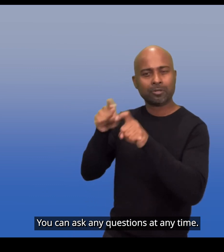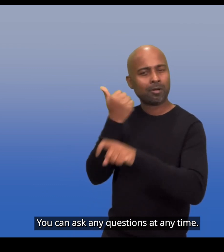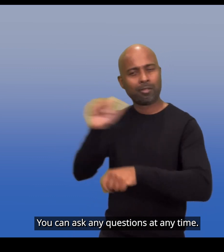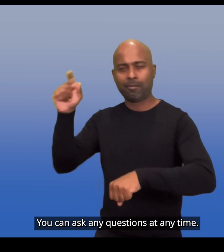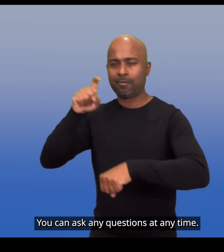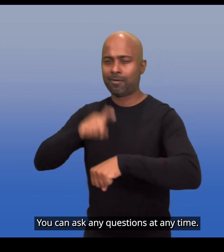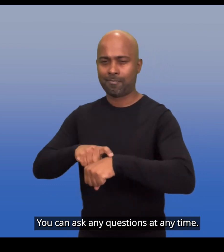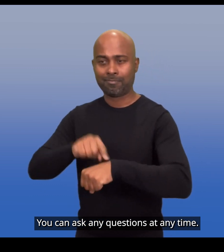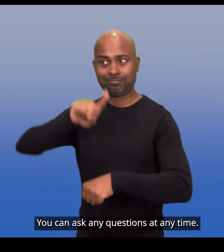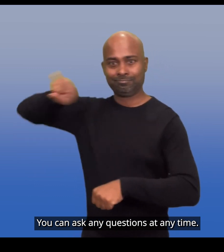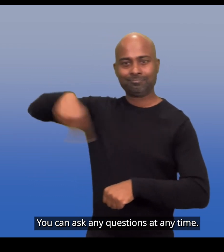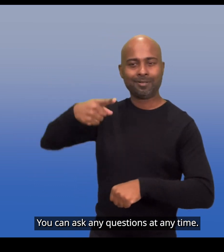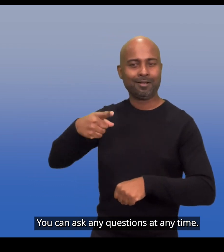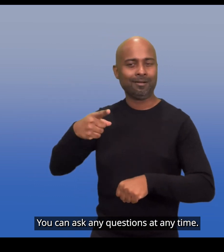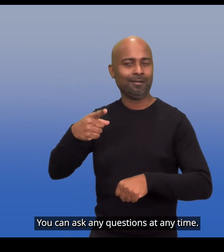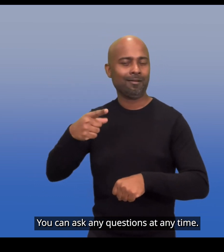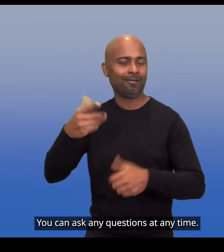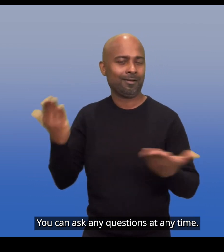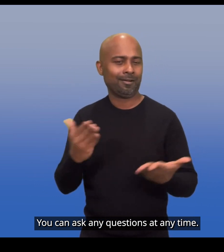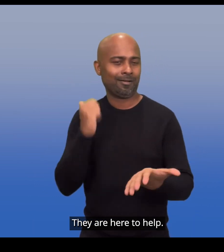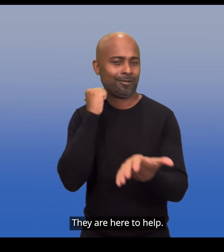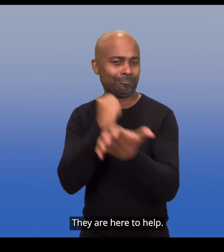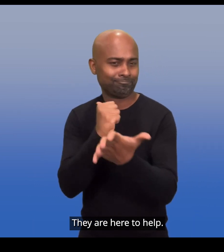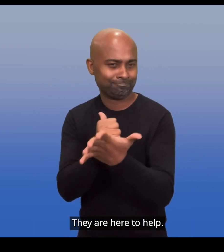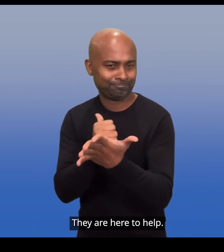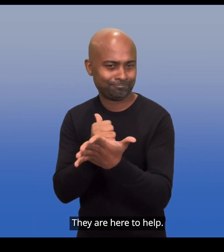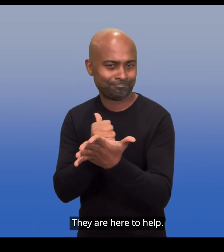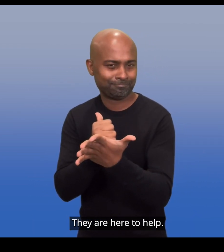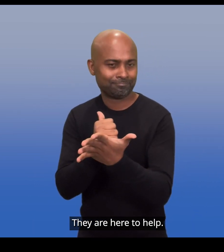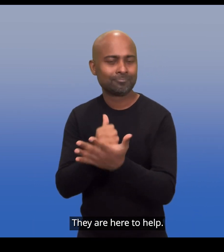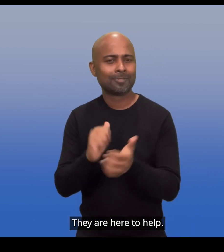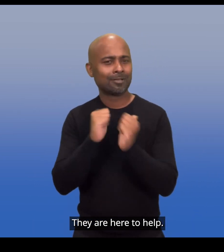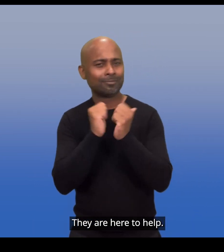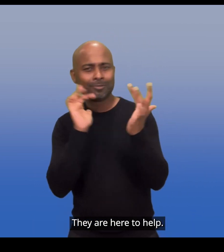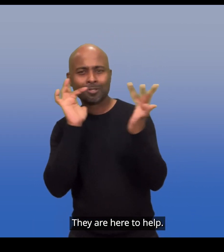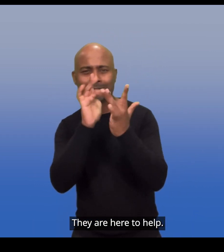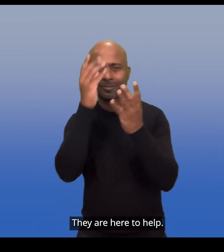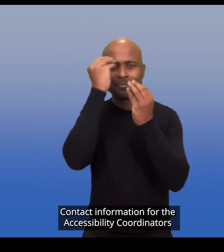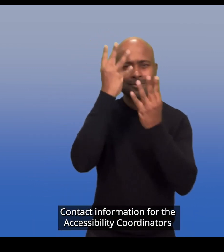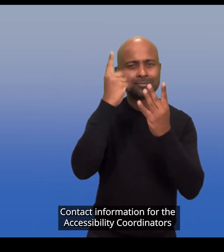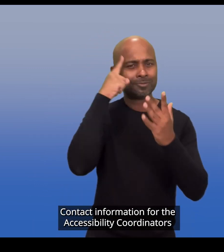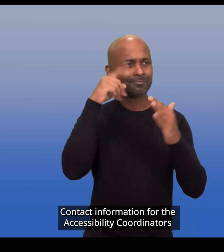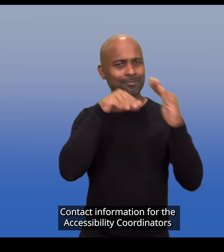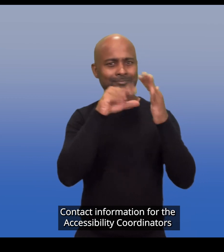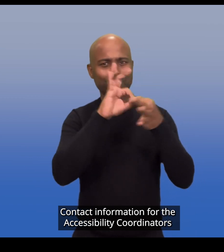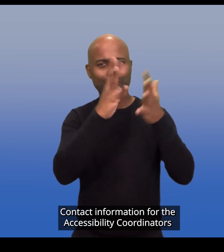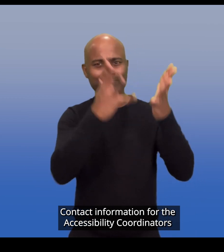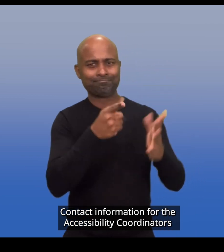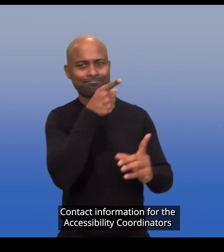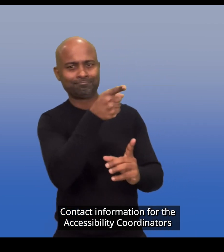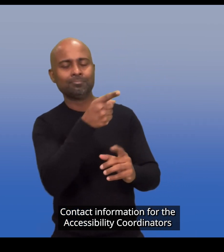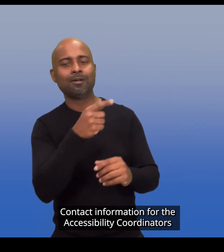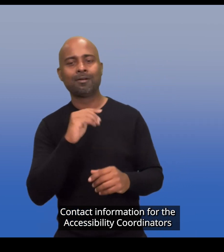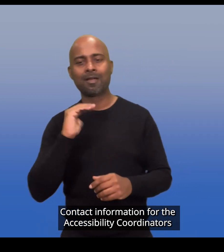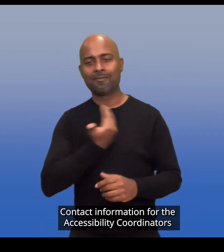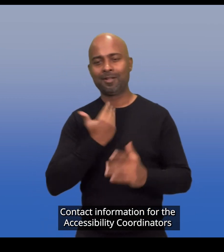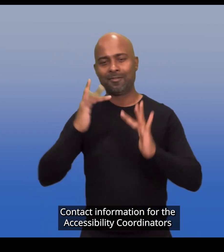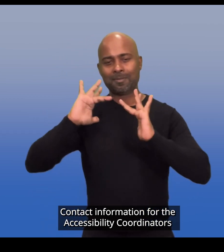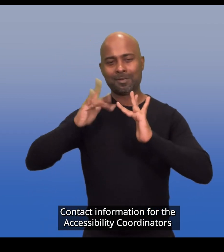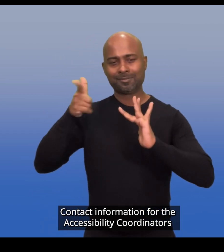any questions at any time. They are here to help. Contact information for the Accessibility Coordinators